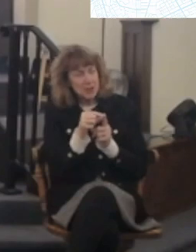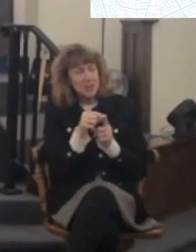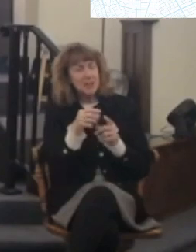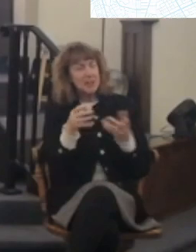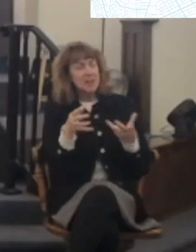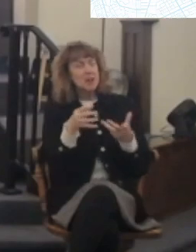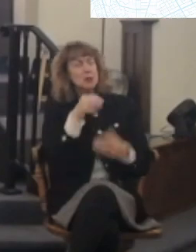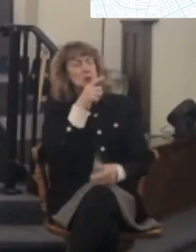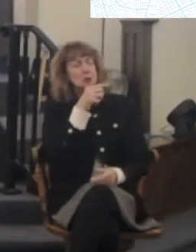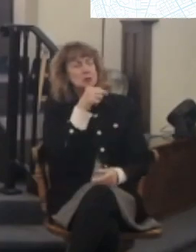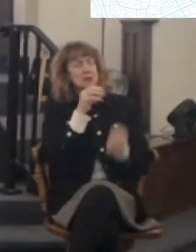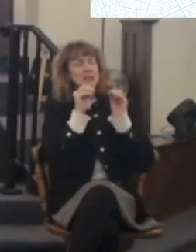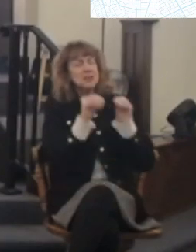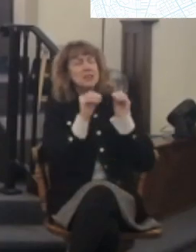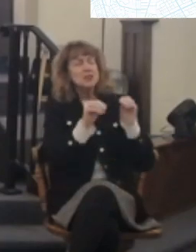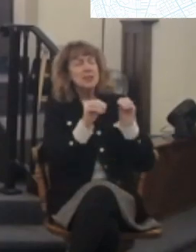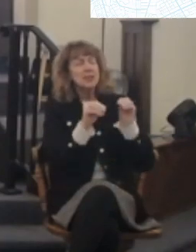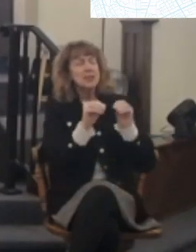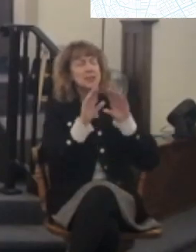And who should be teaching them?